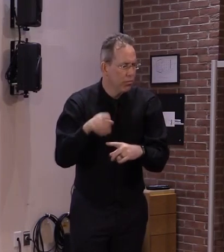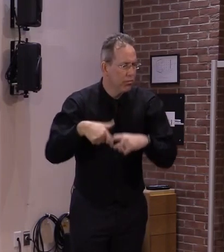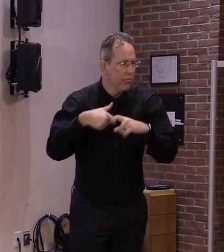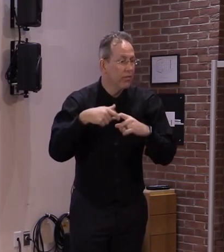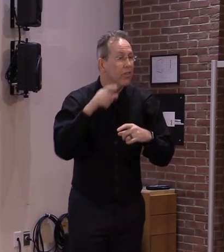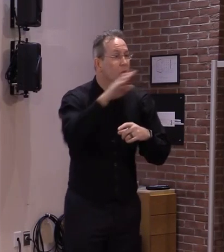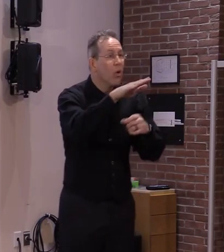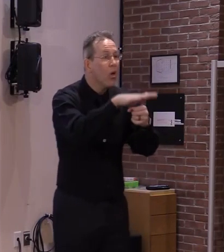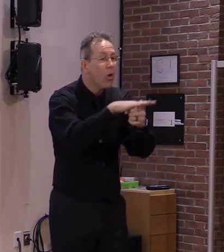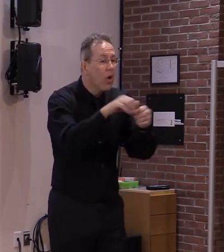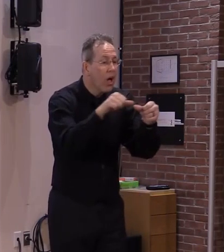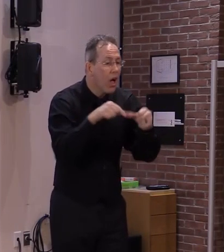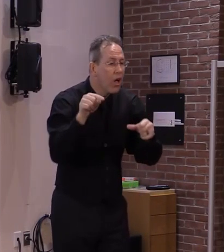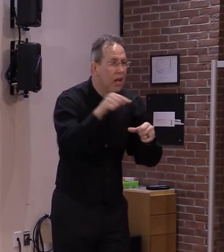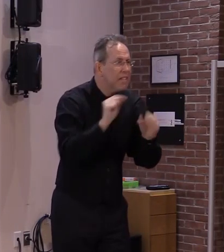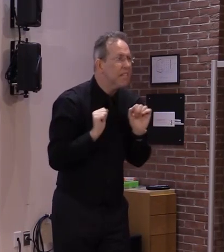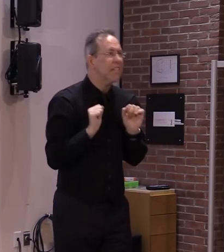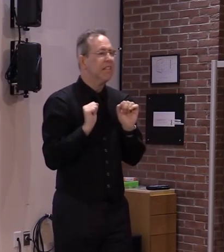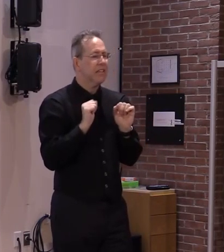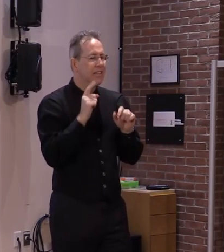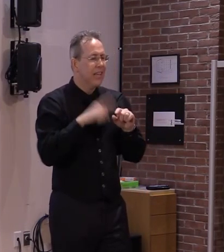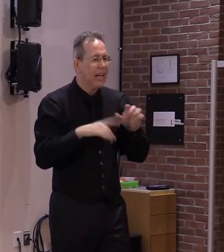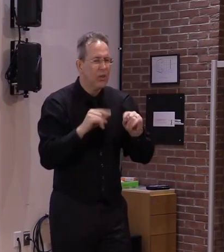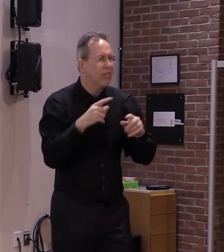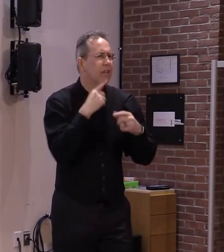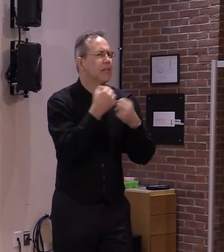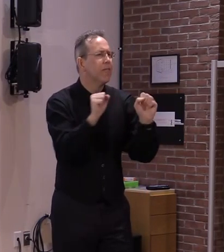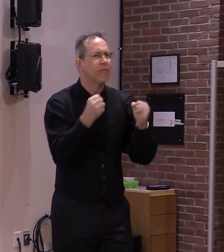reschedule can do so by calling